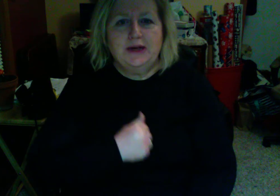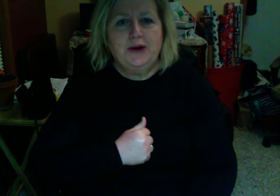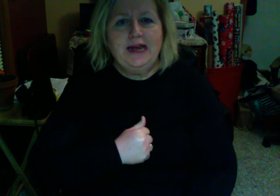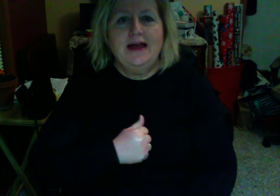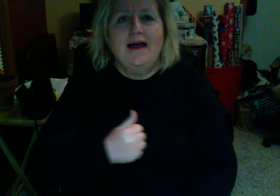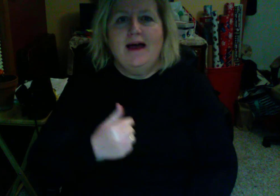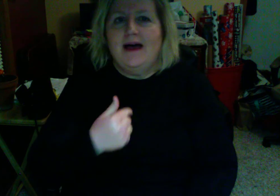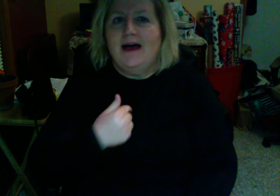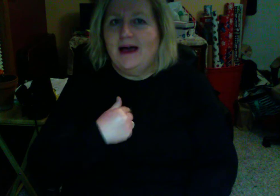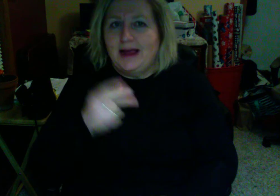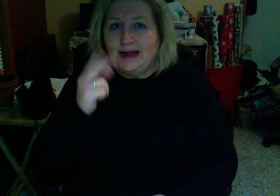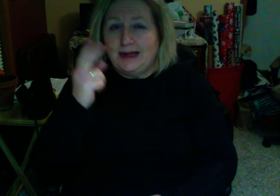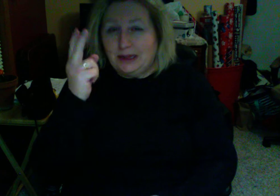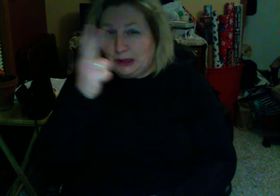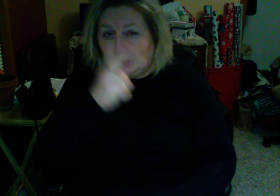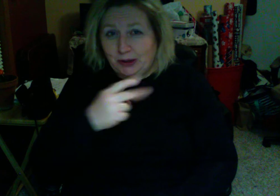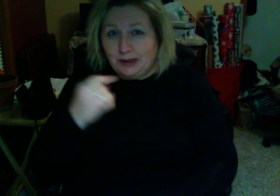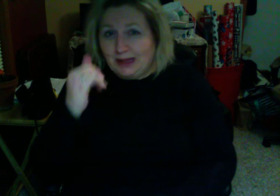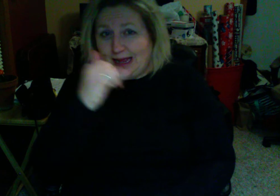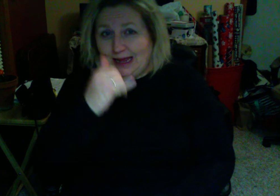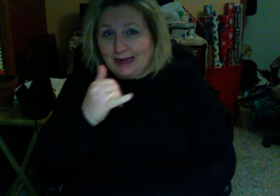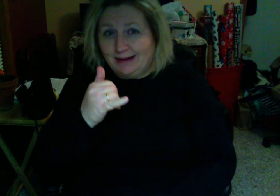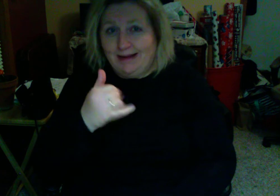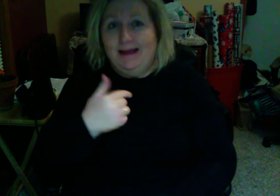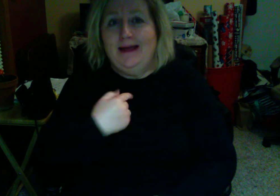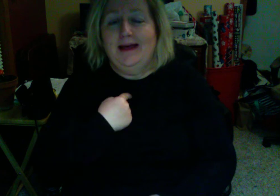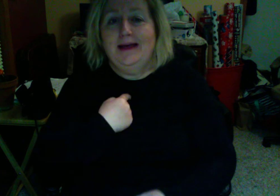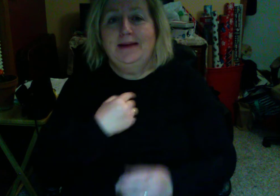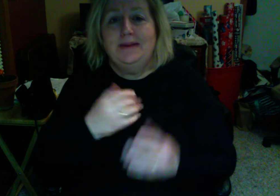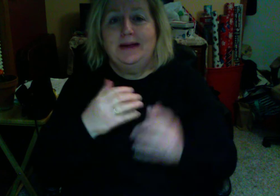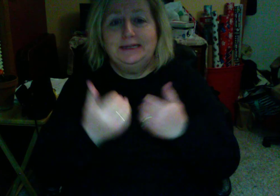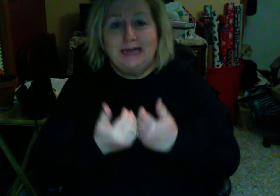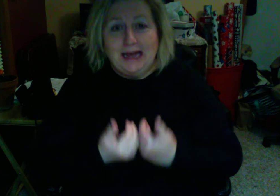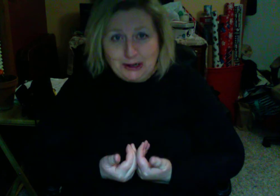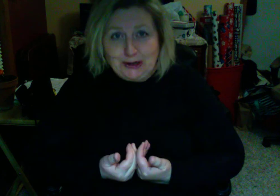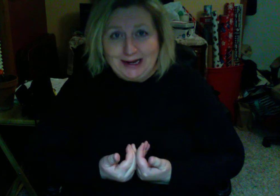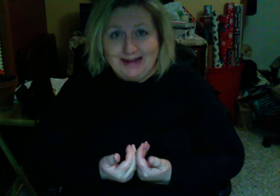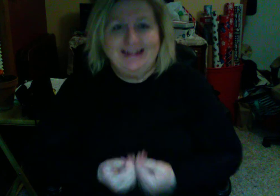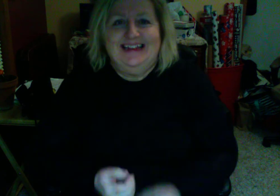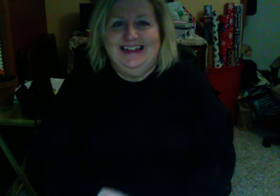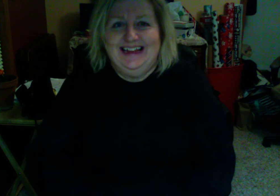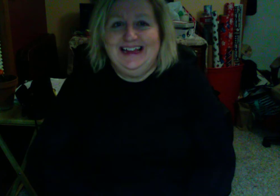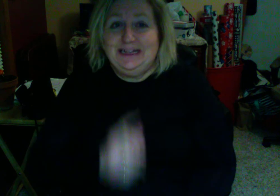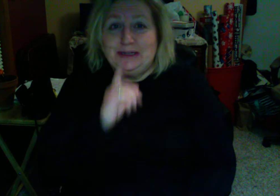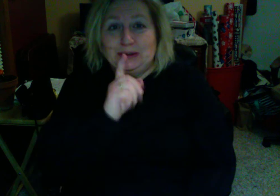sorry. I look like I'm tired, and it's true.